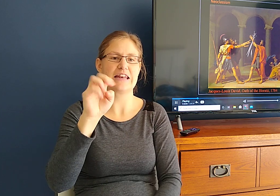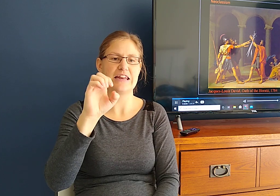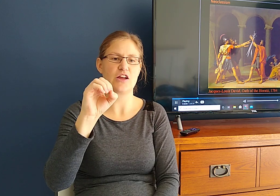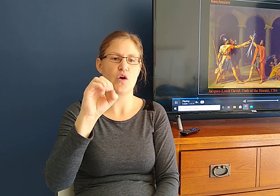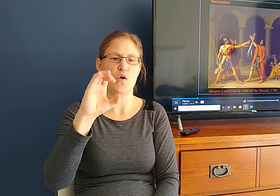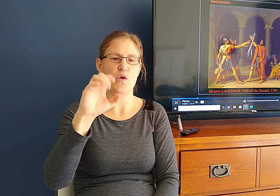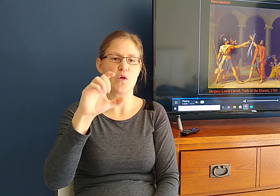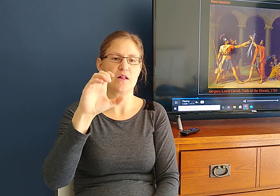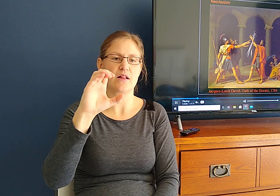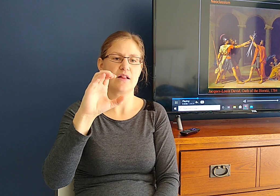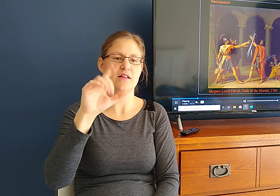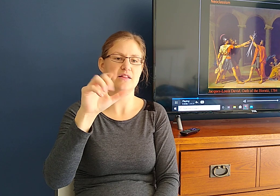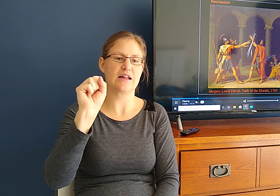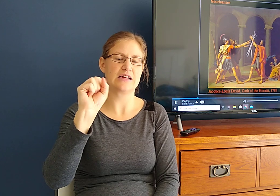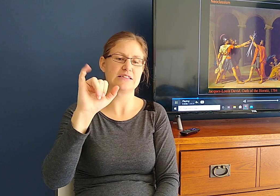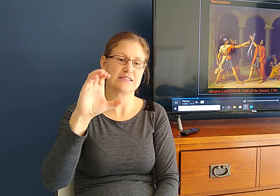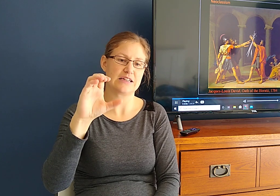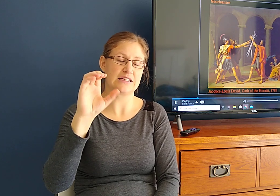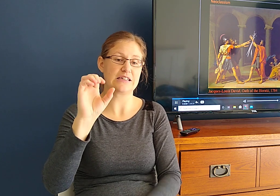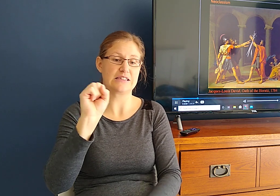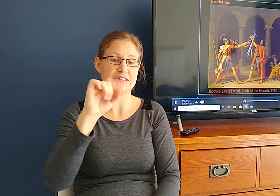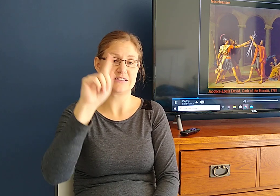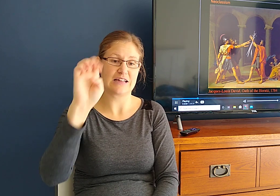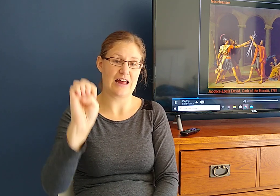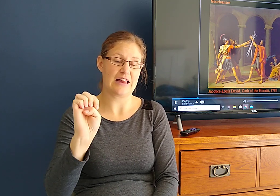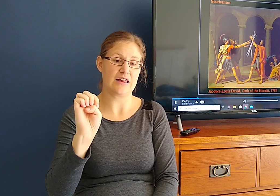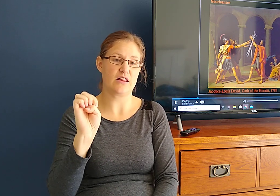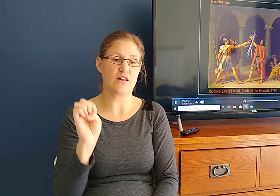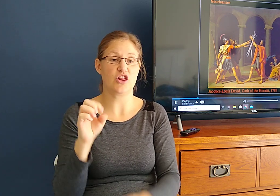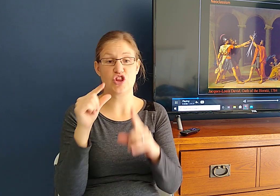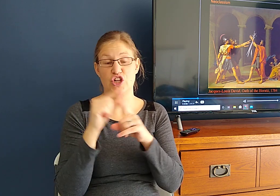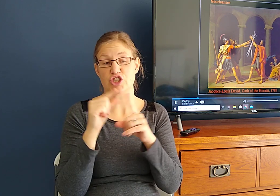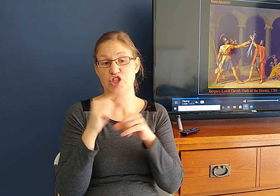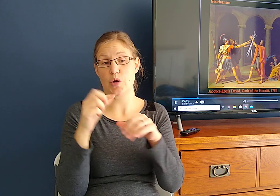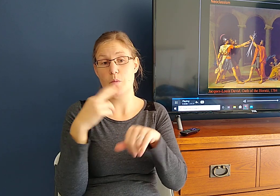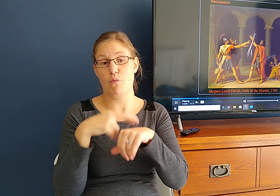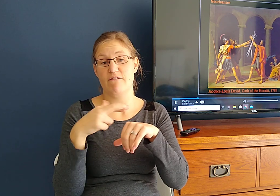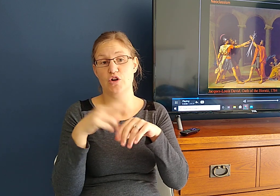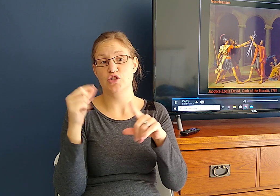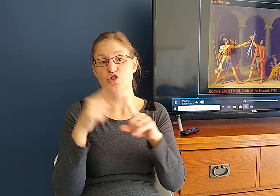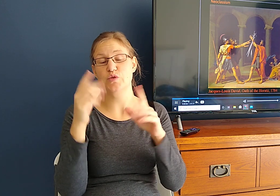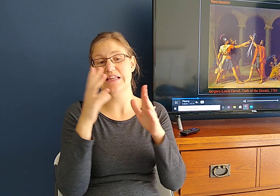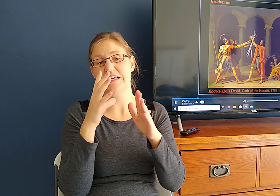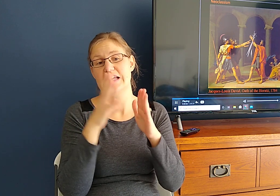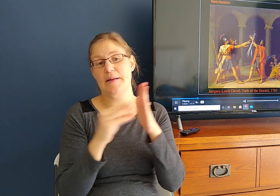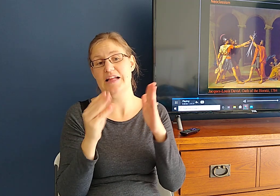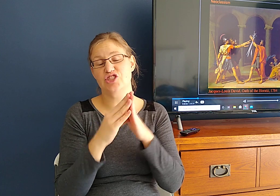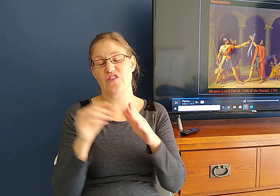neoclassic style. The term refers to the emulation of classic Greek and Roman